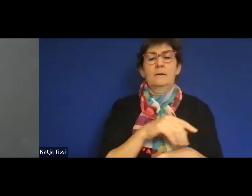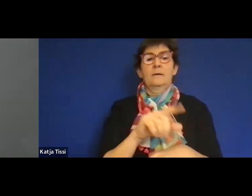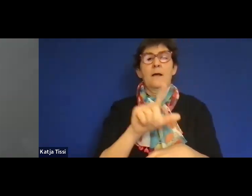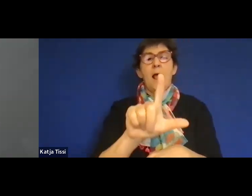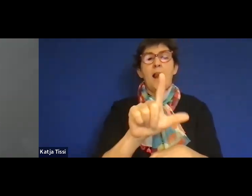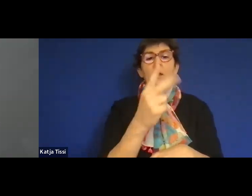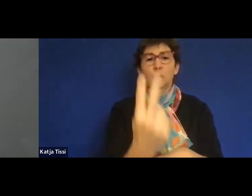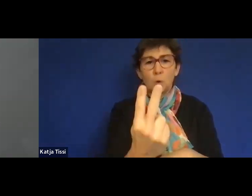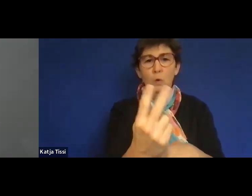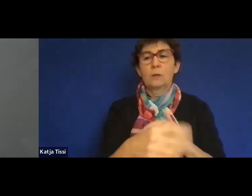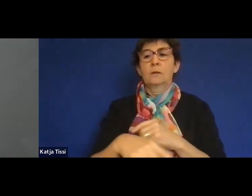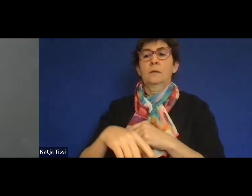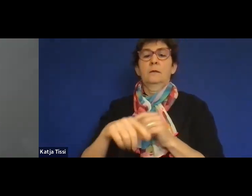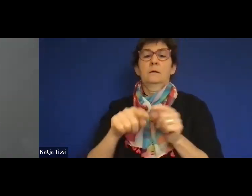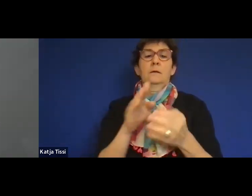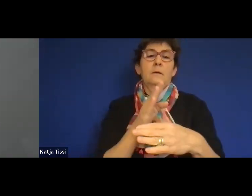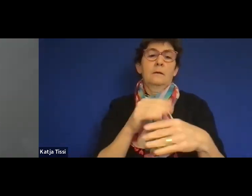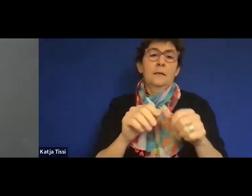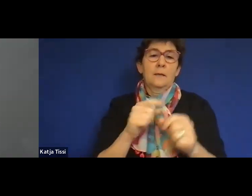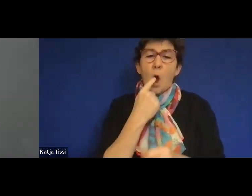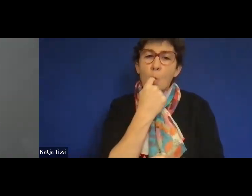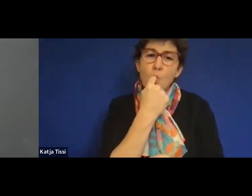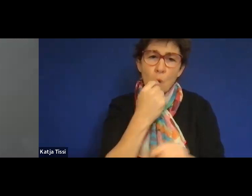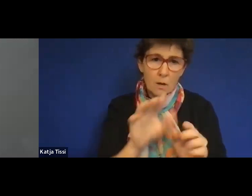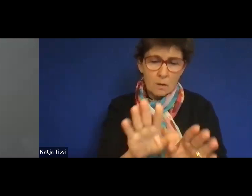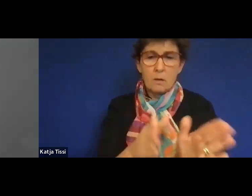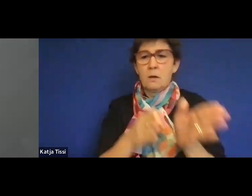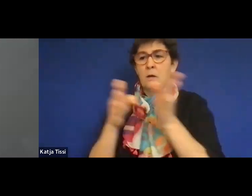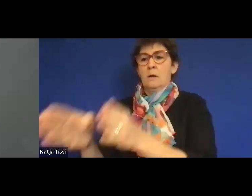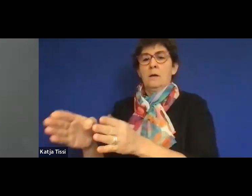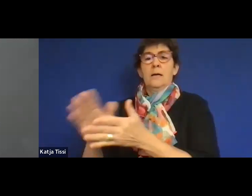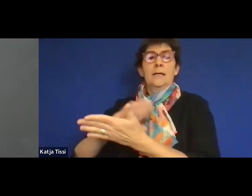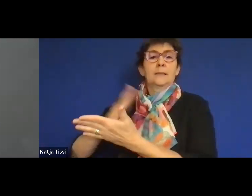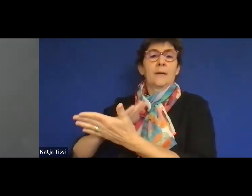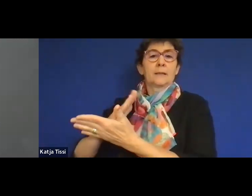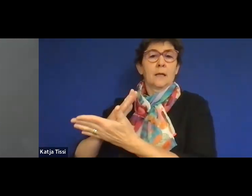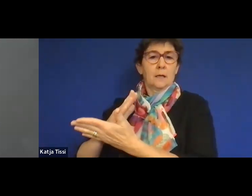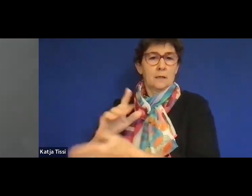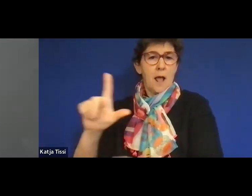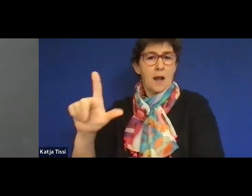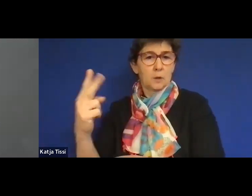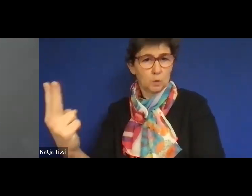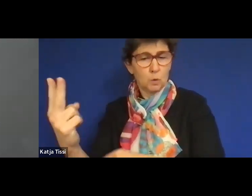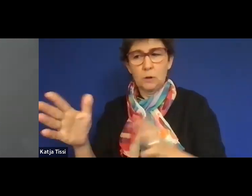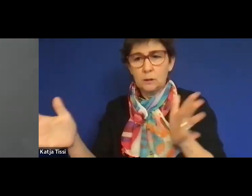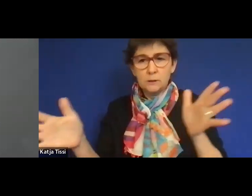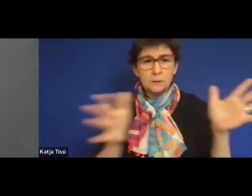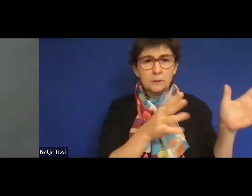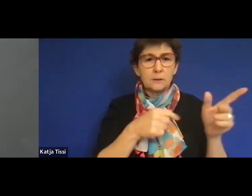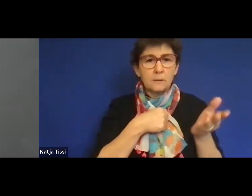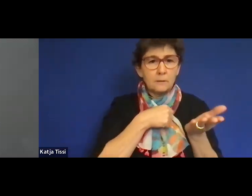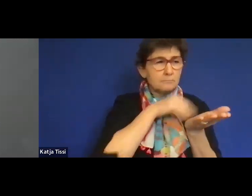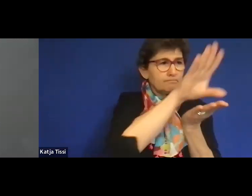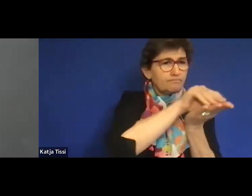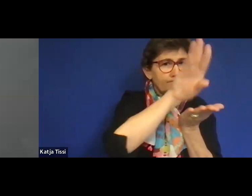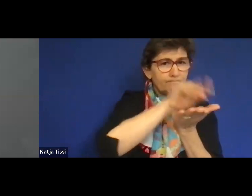So you've already heard about the L1 and the L2 and the novice signers, as well as